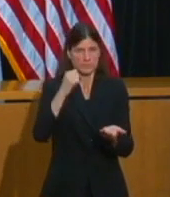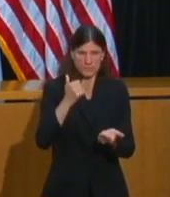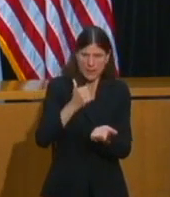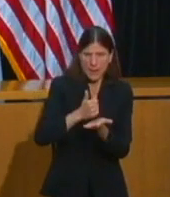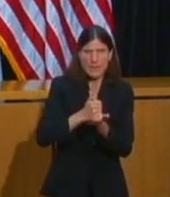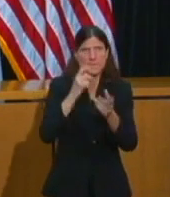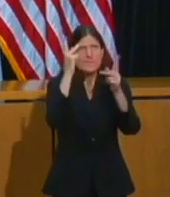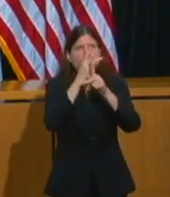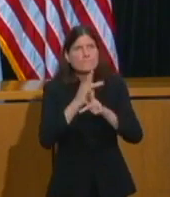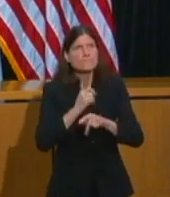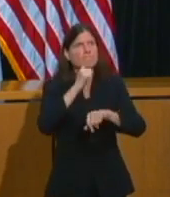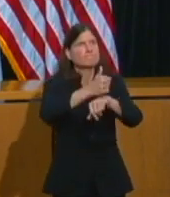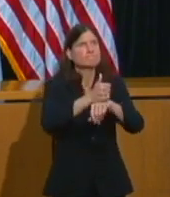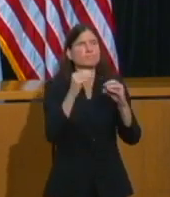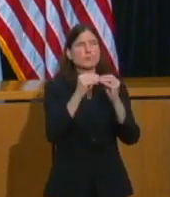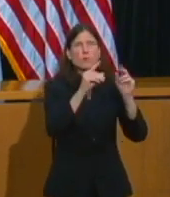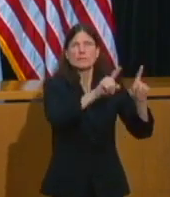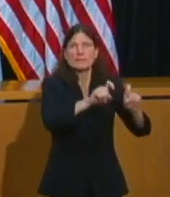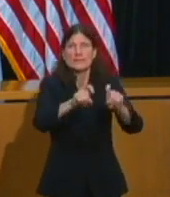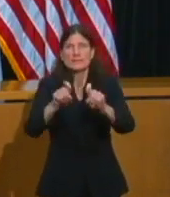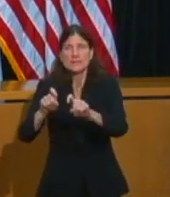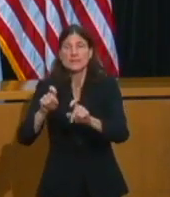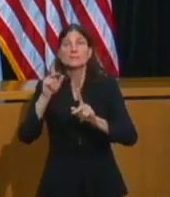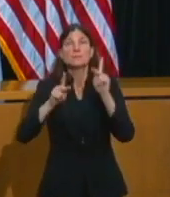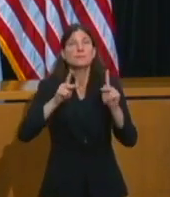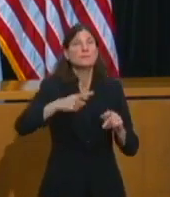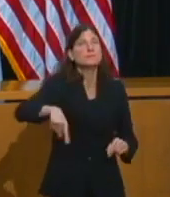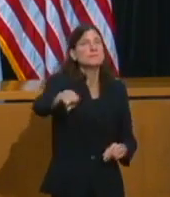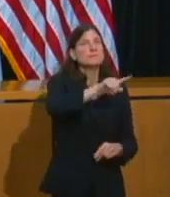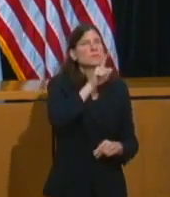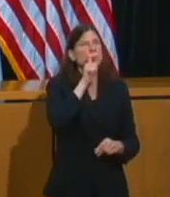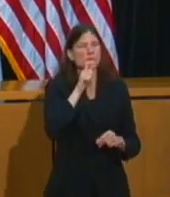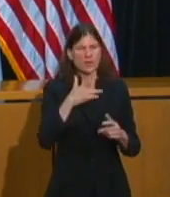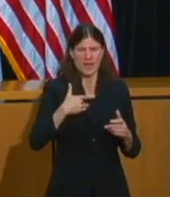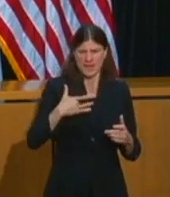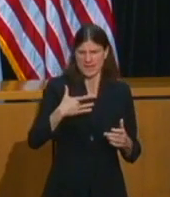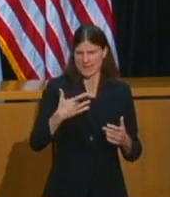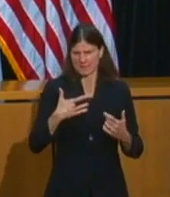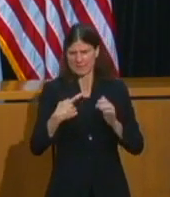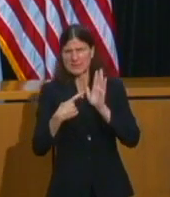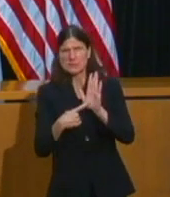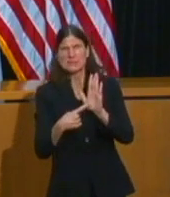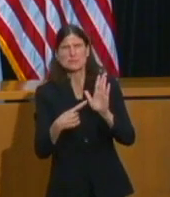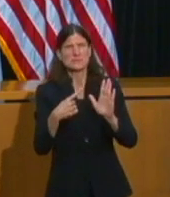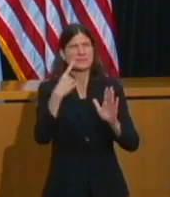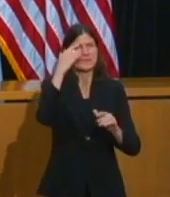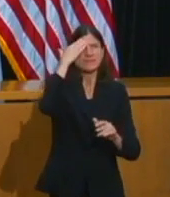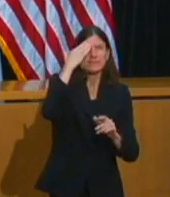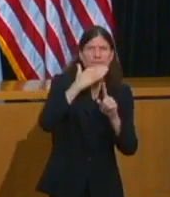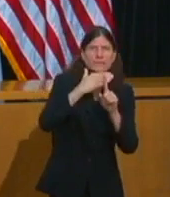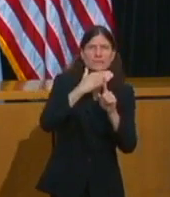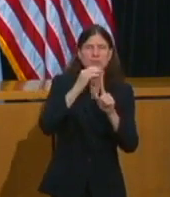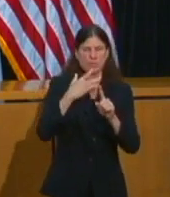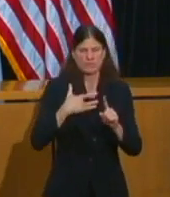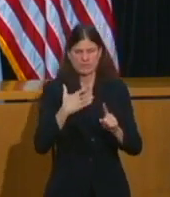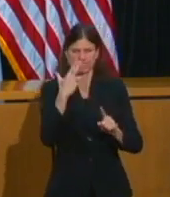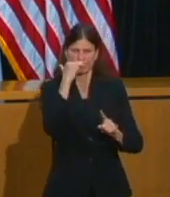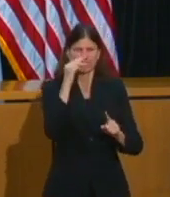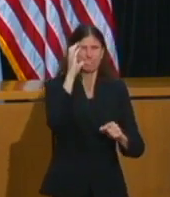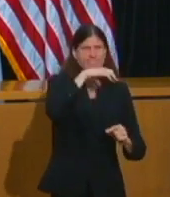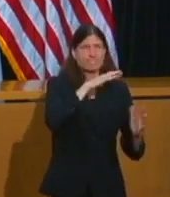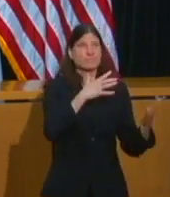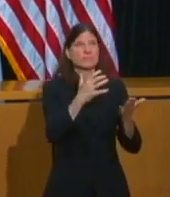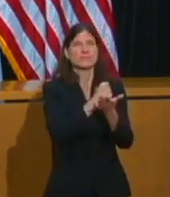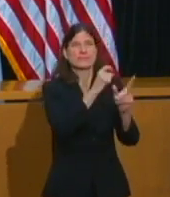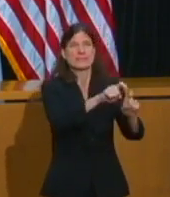close contacts and to upgrade our state's epidemiological technology infrastructure. Massachusetts, as we all know,